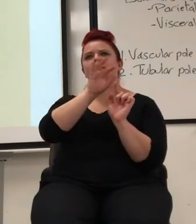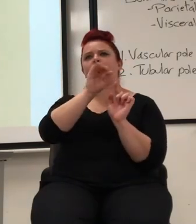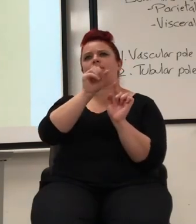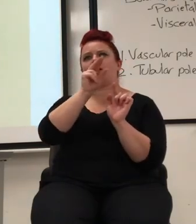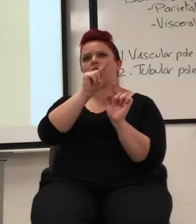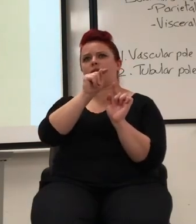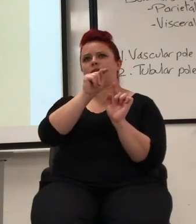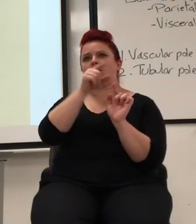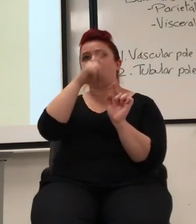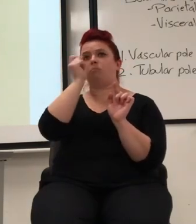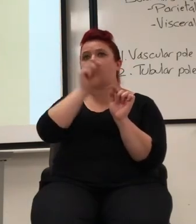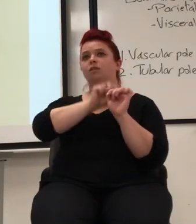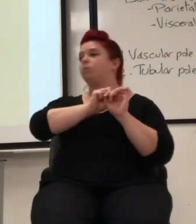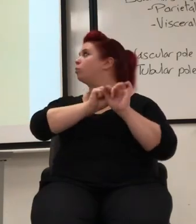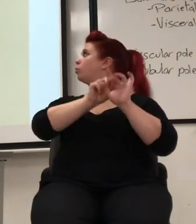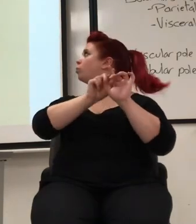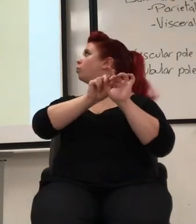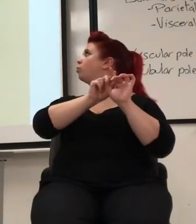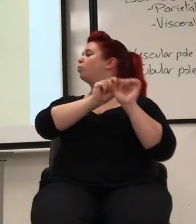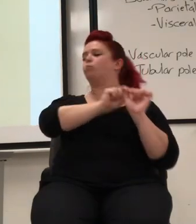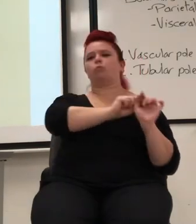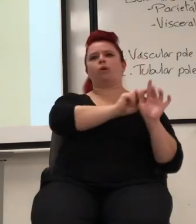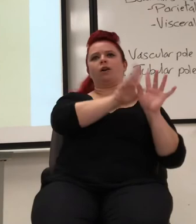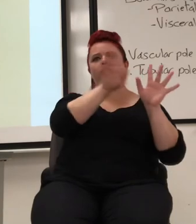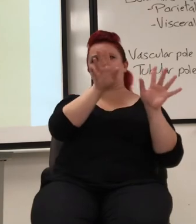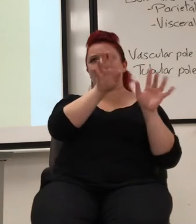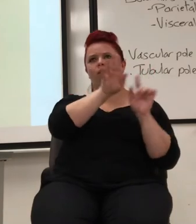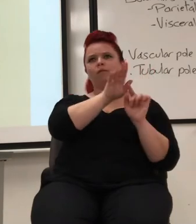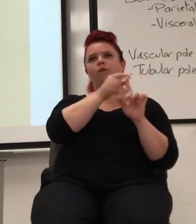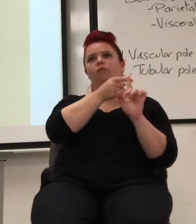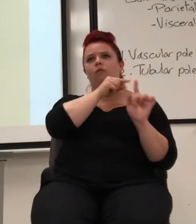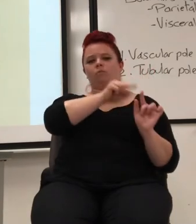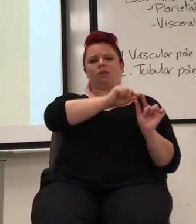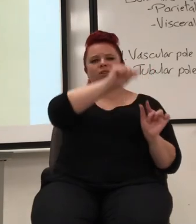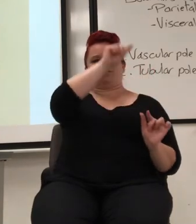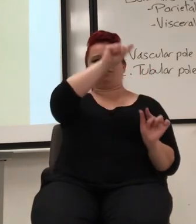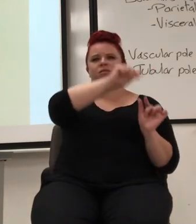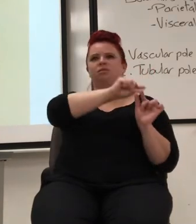branches off this, which is what?